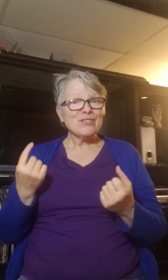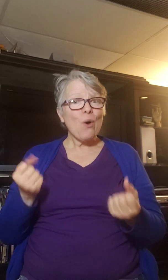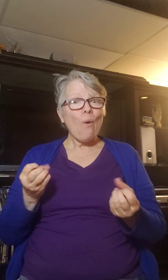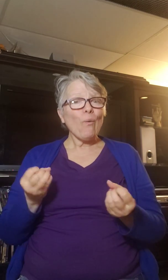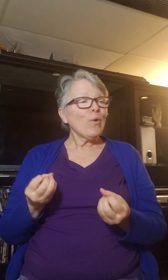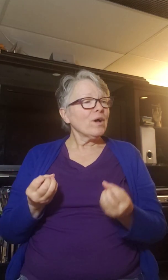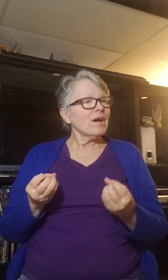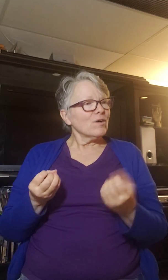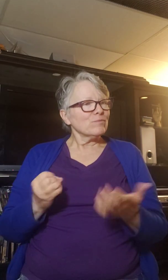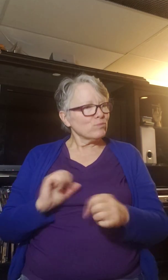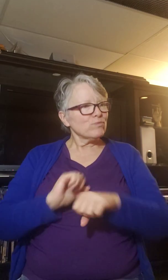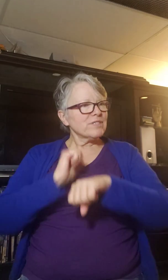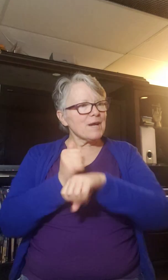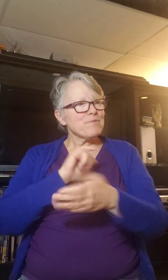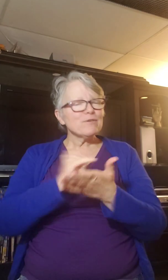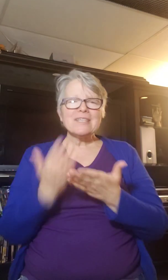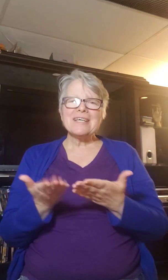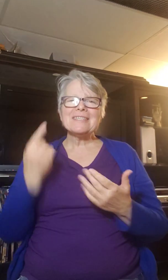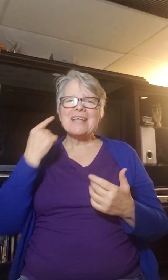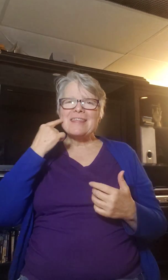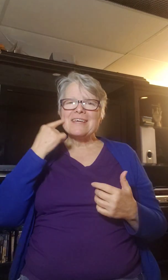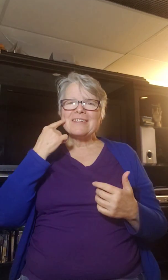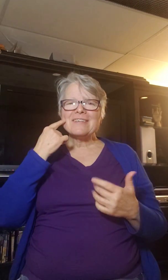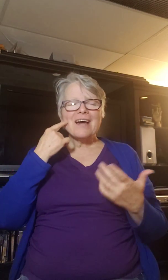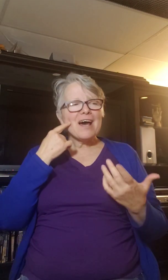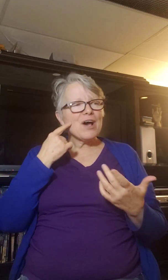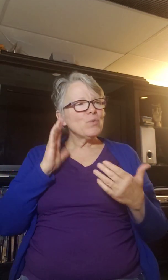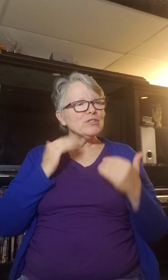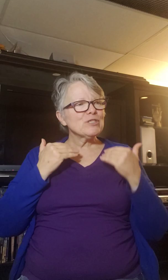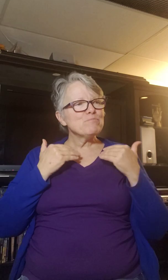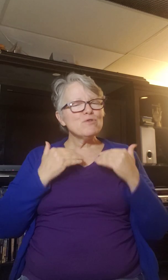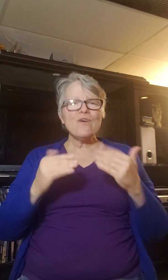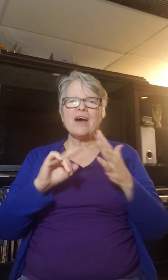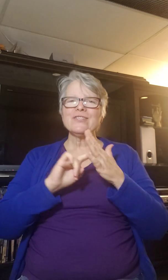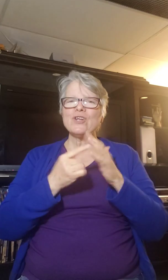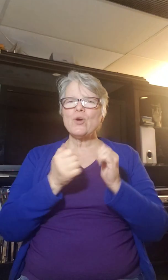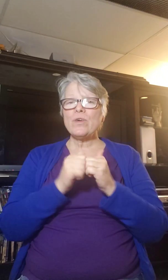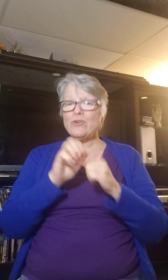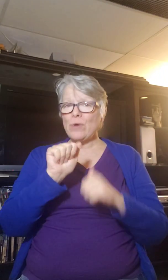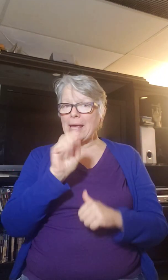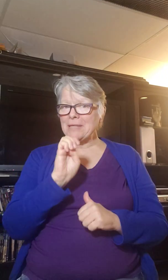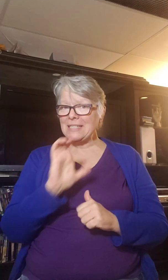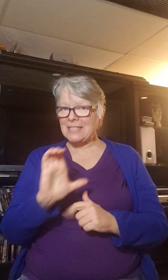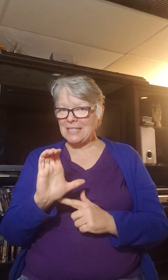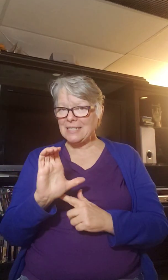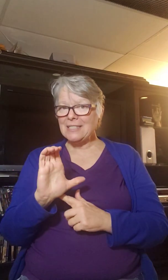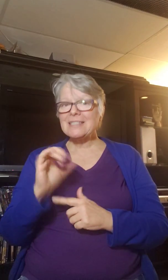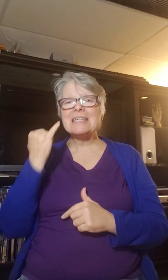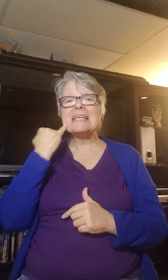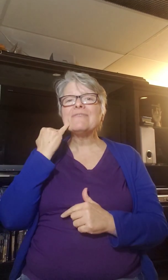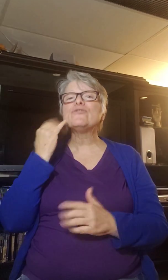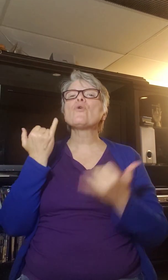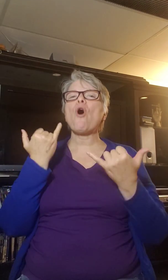So set up those things, and I think we'll just move on and start with your ABCs. If you're